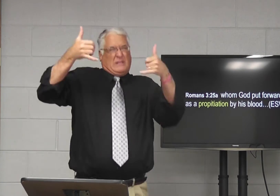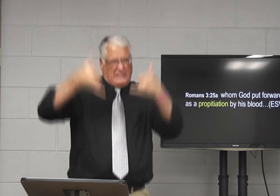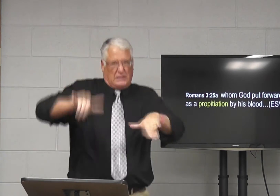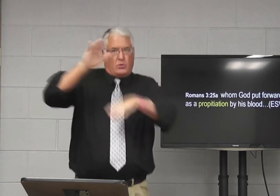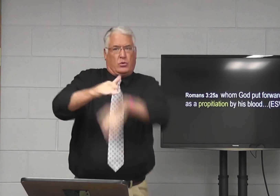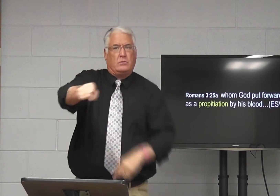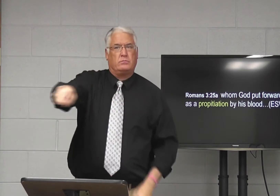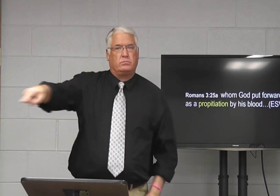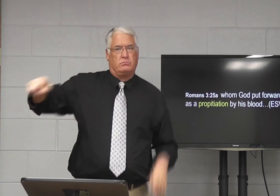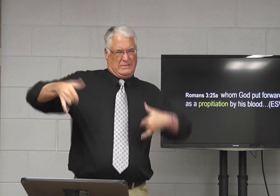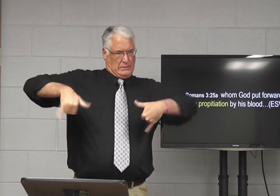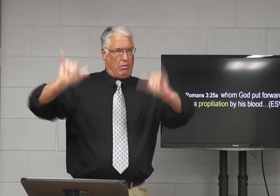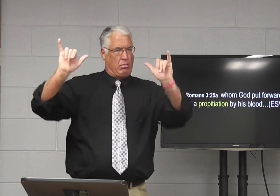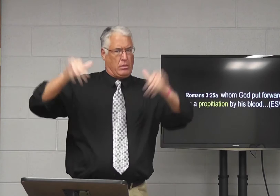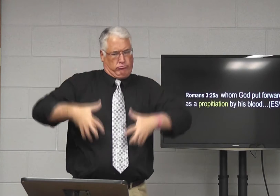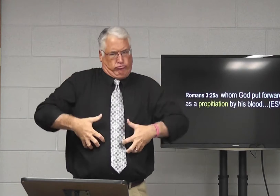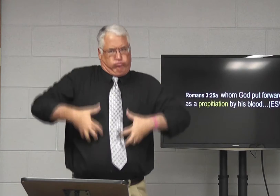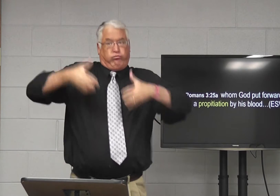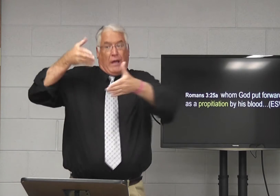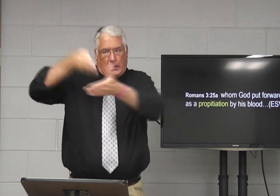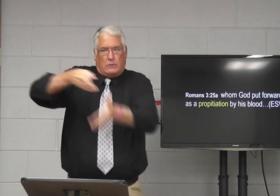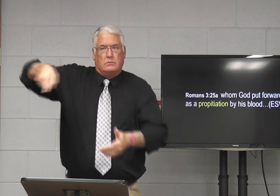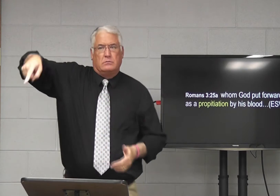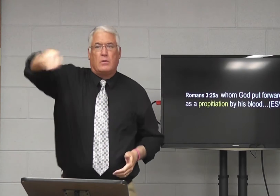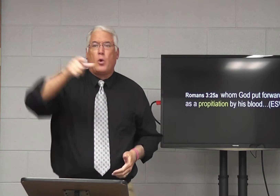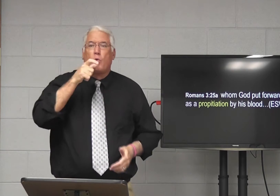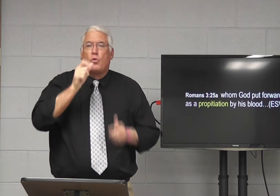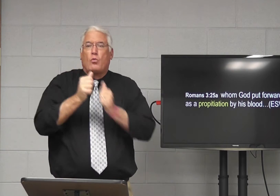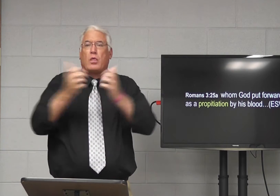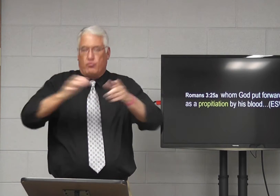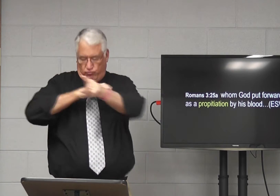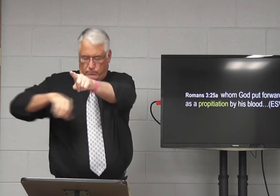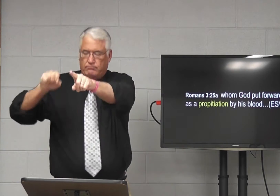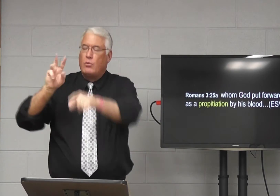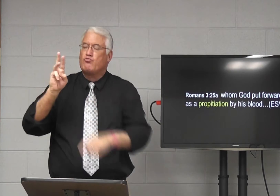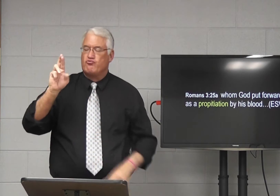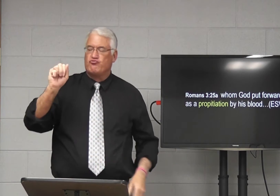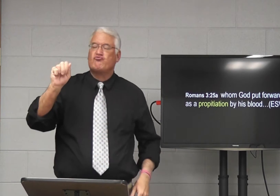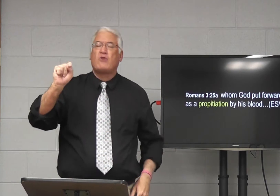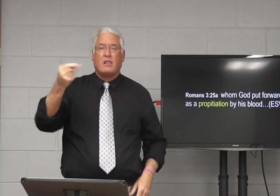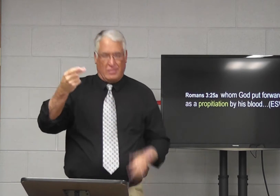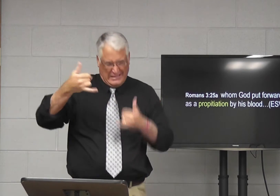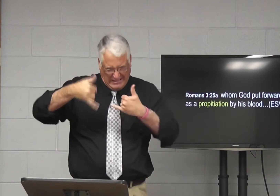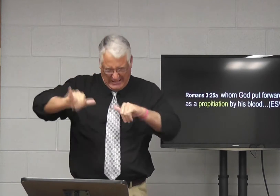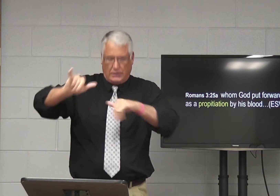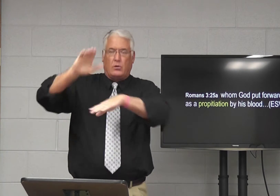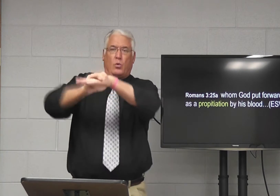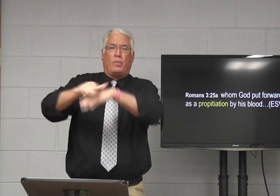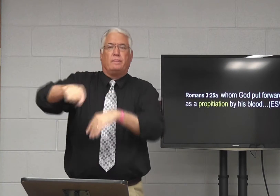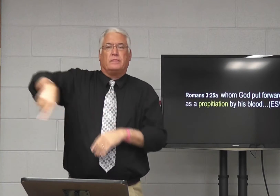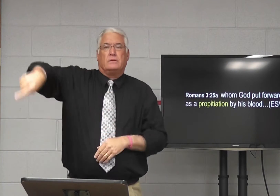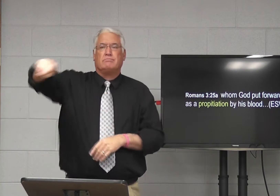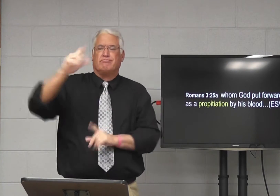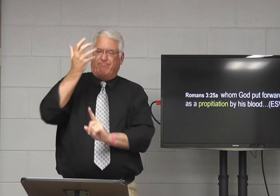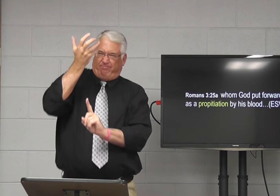yet, his wrath is still on them. God's wrath is still against them. Those who are without Christ,